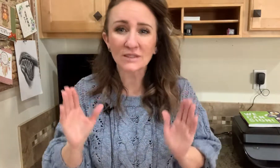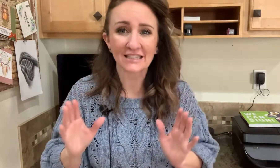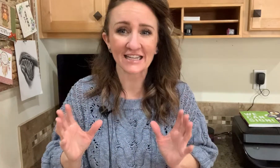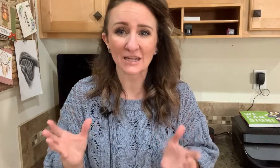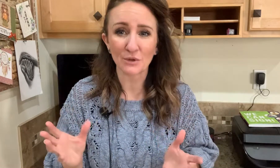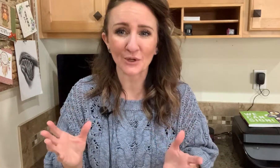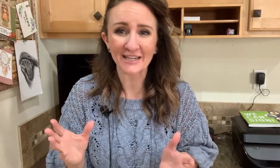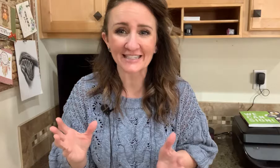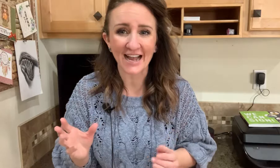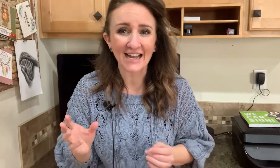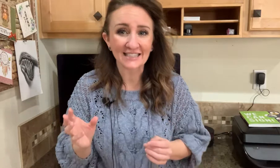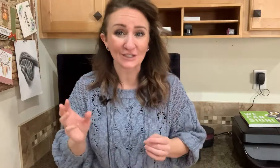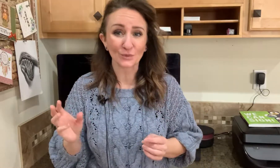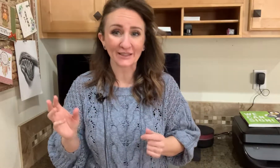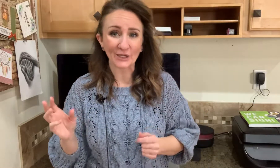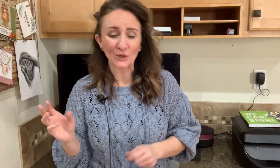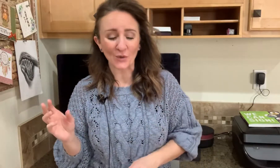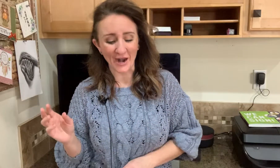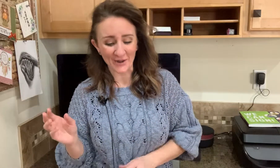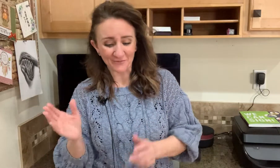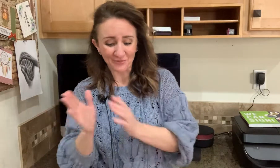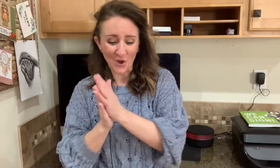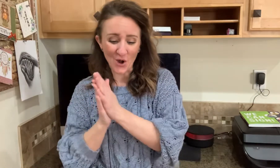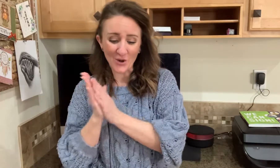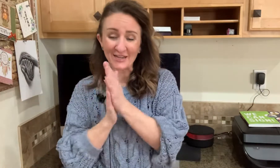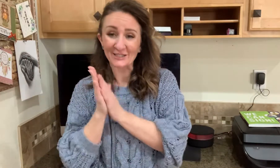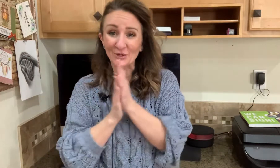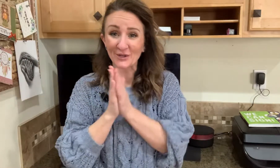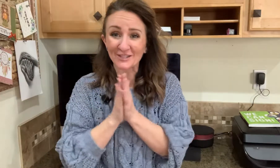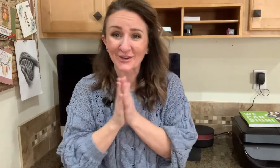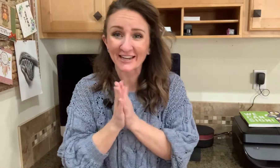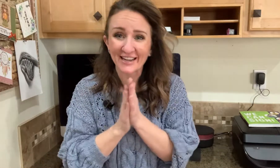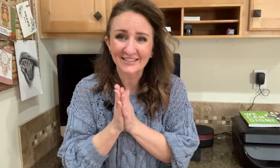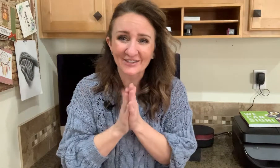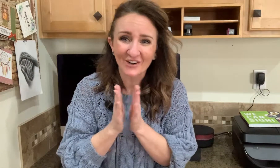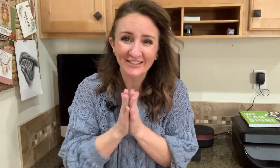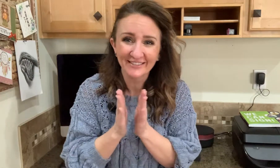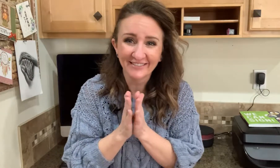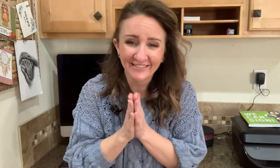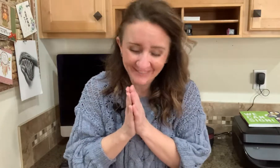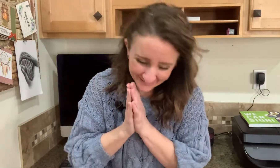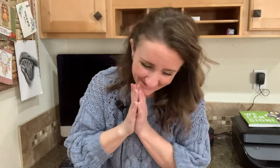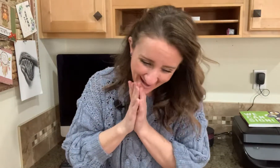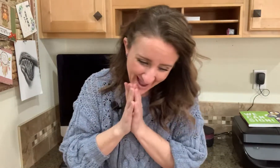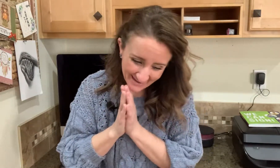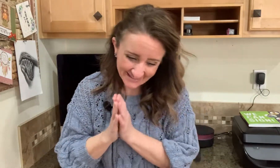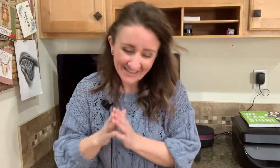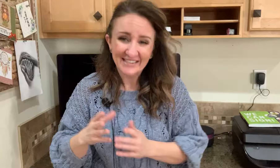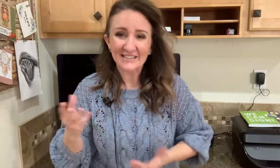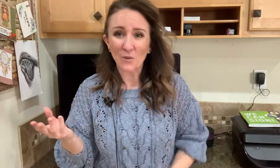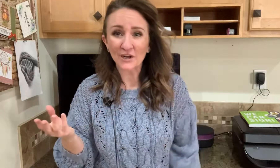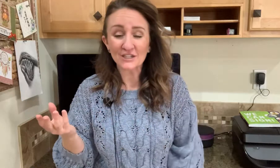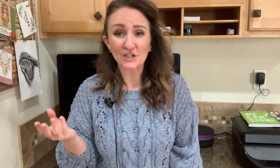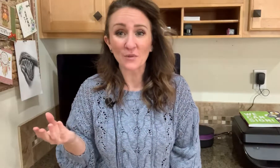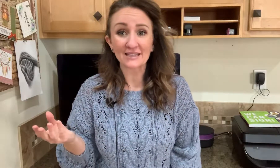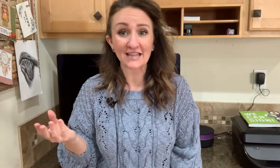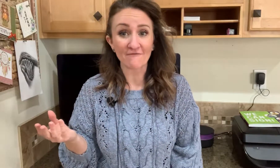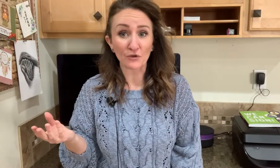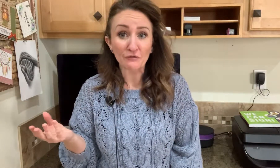and community signs. It's a really good one. All right, so you guys ready to get started? Okay, so we're going to start with the sign for